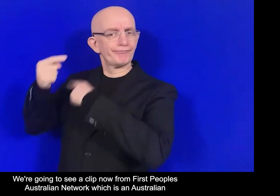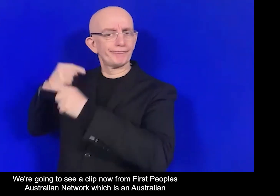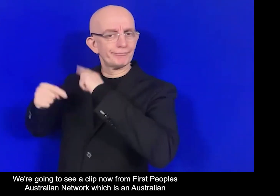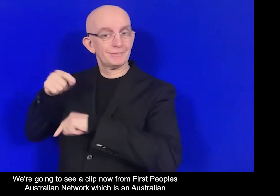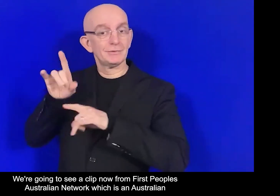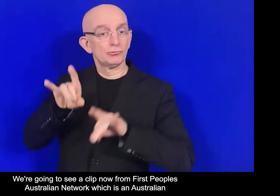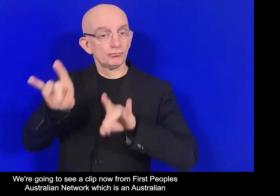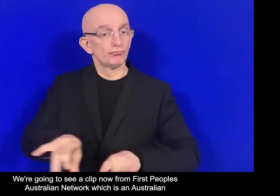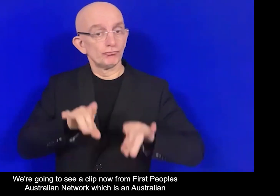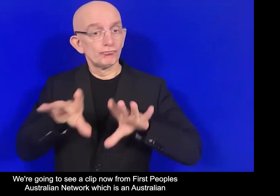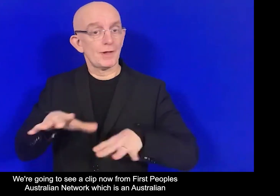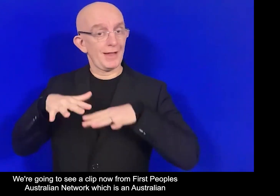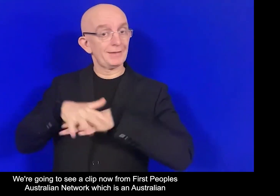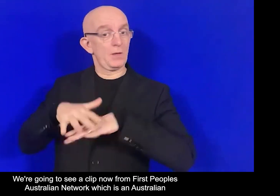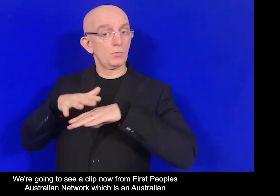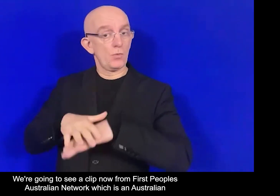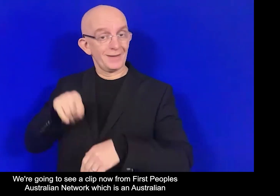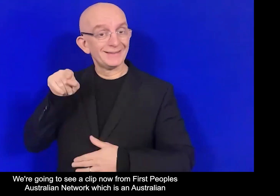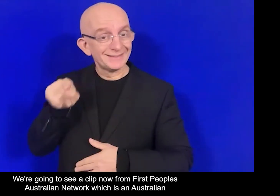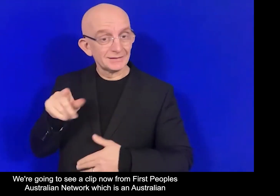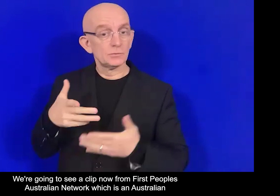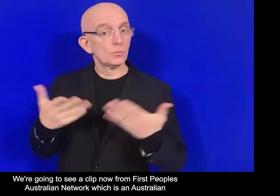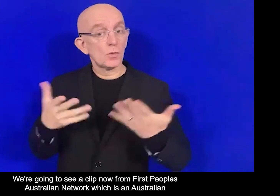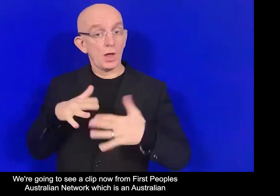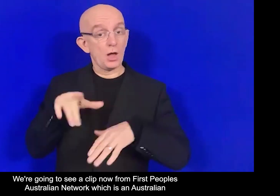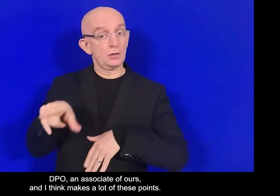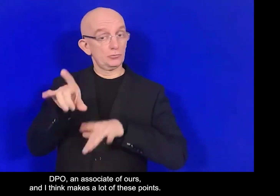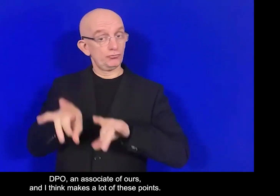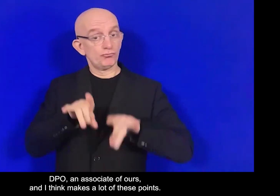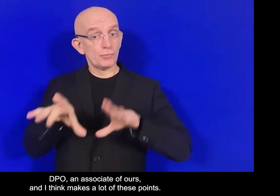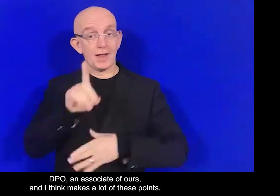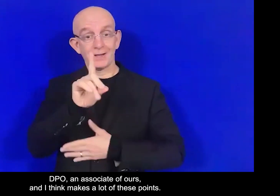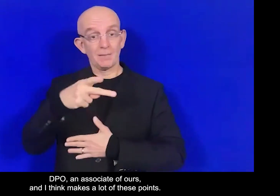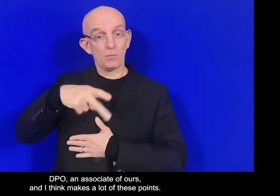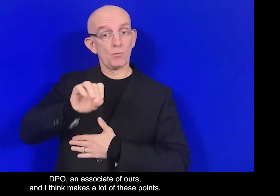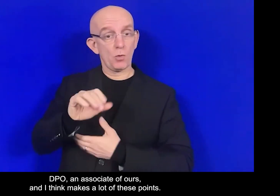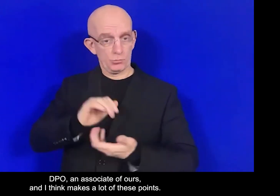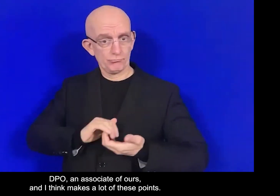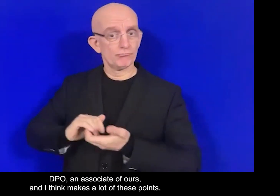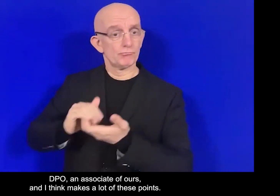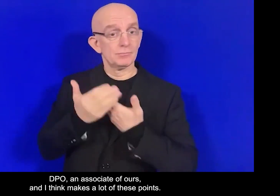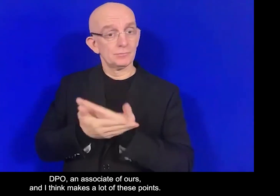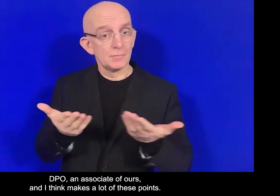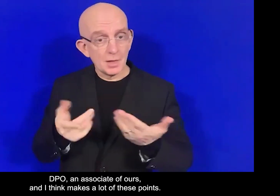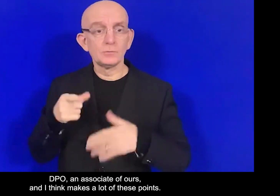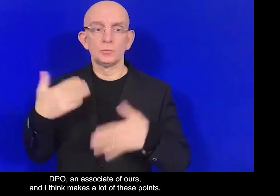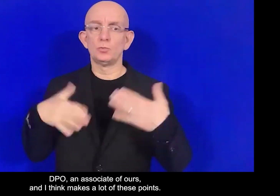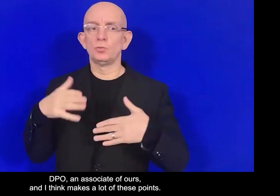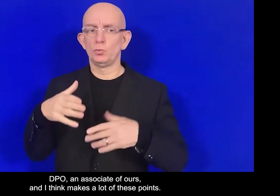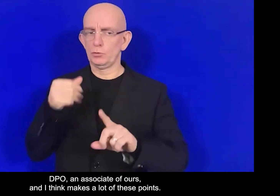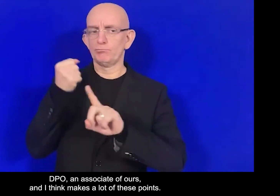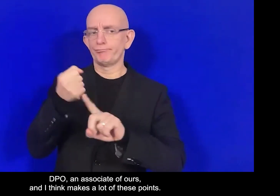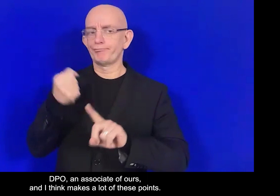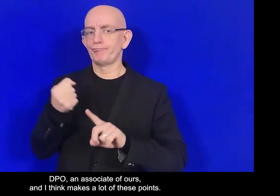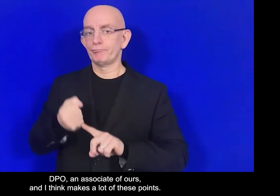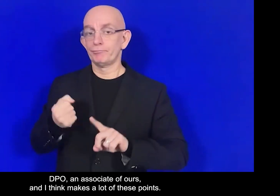First Peoples Australian Network, which is an Australian DPO, an associate of ours, and